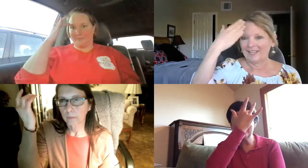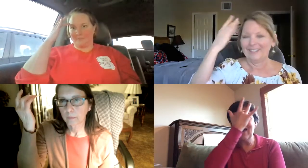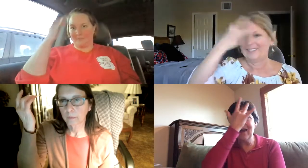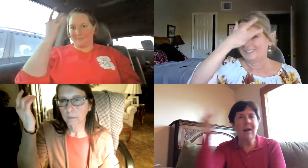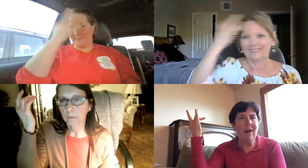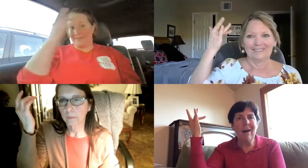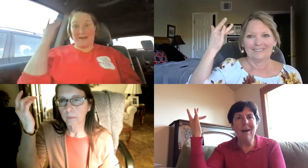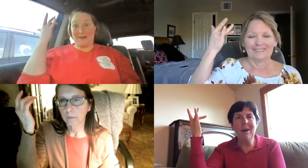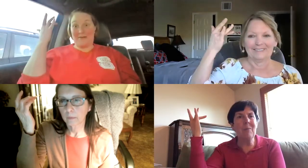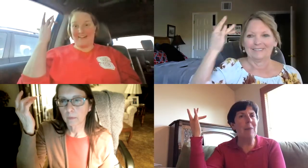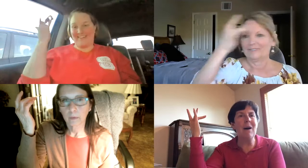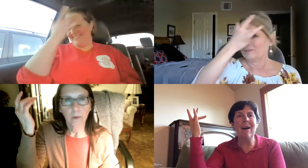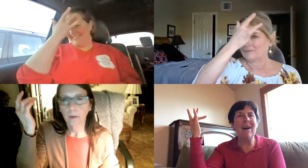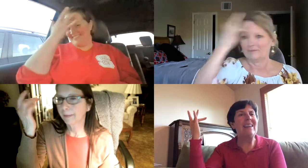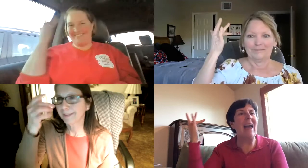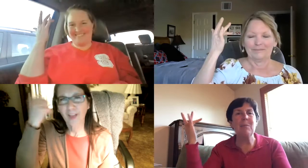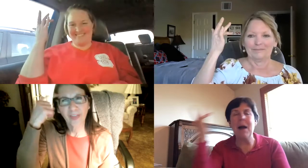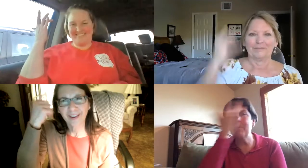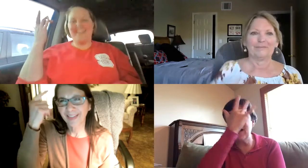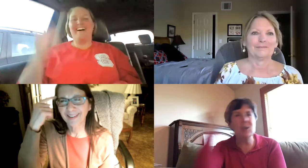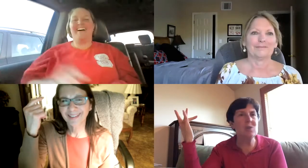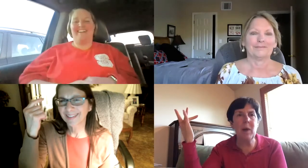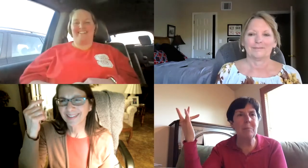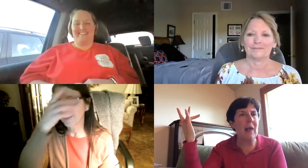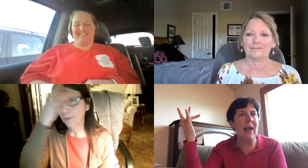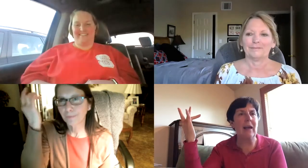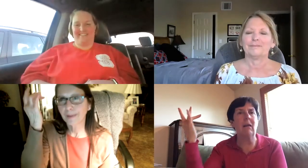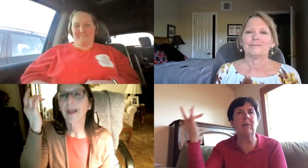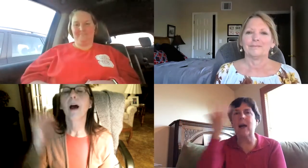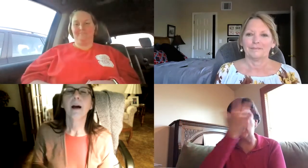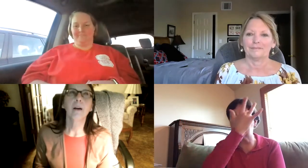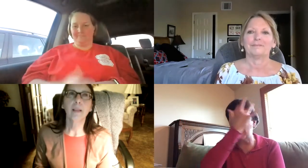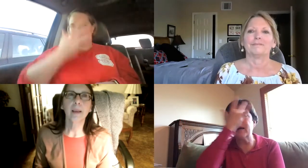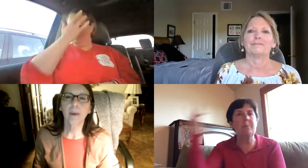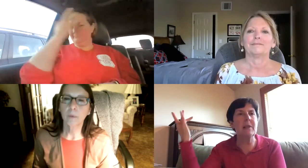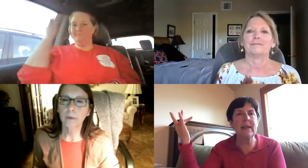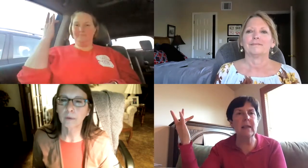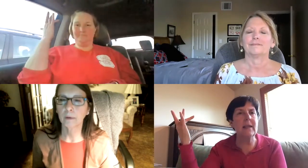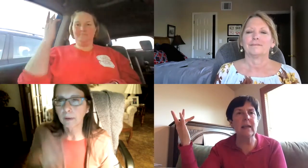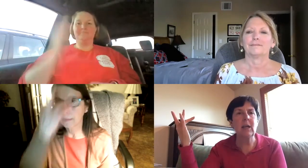nothing. It's like nothing going on. Yeah, my mind just went blank. Like